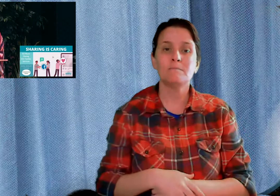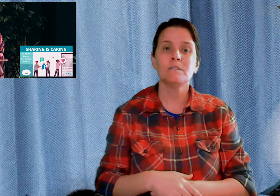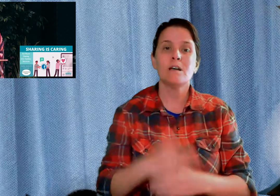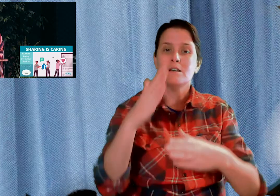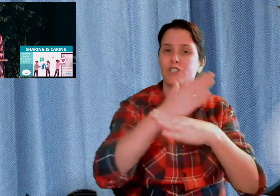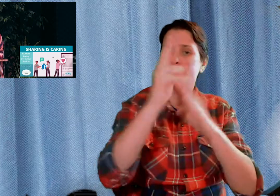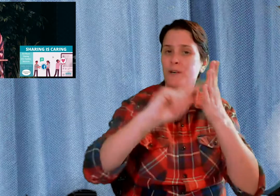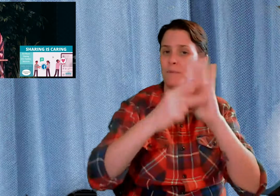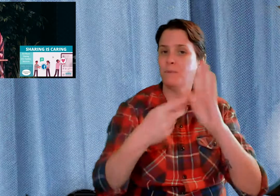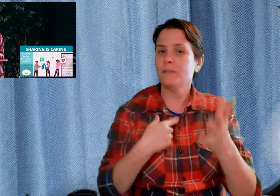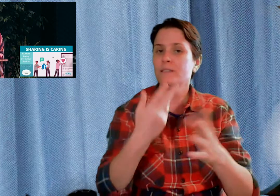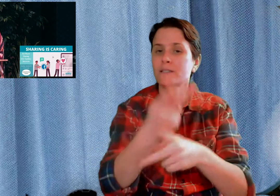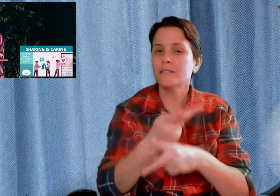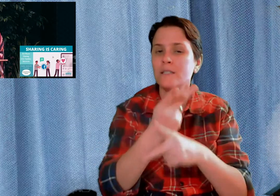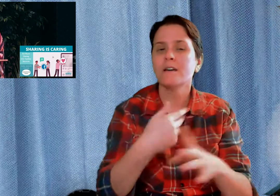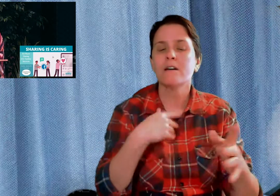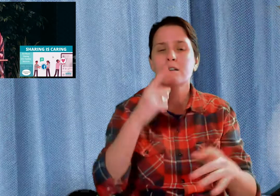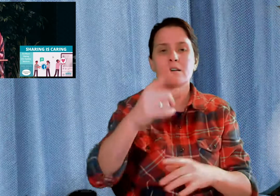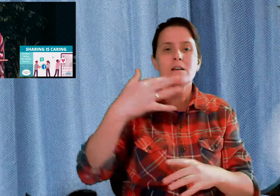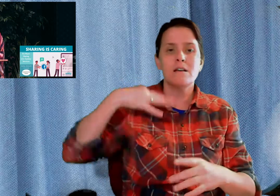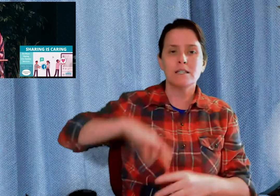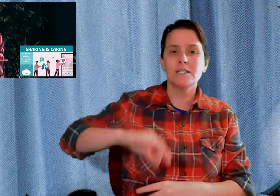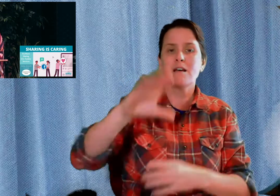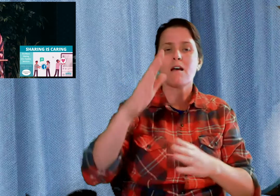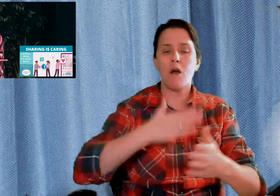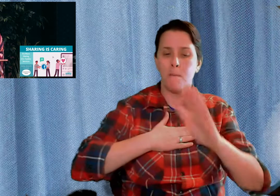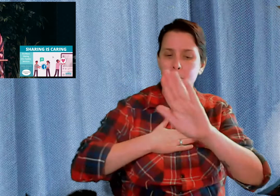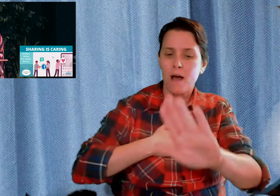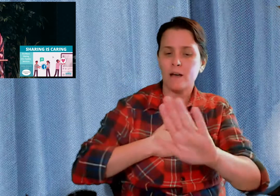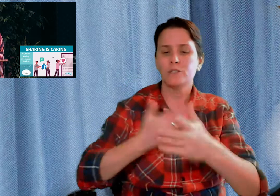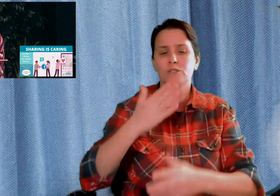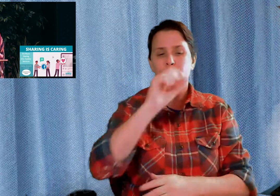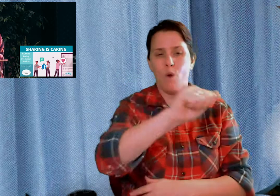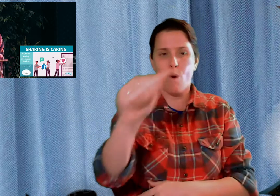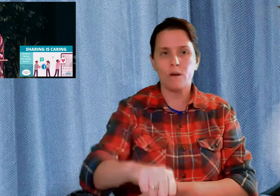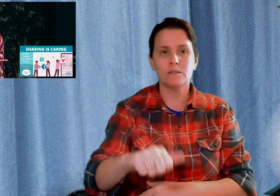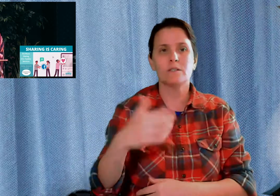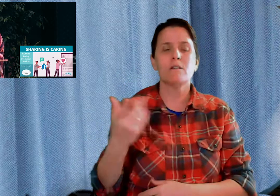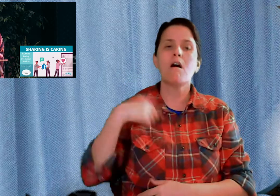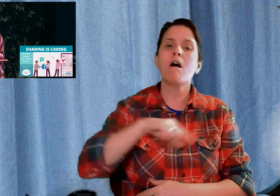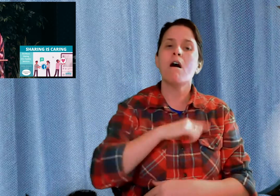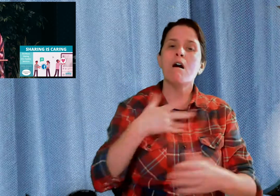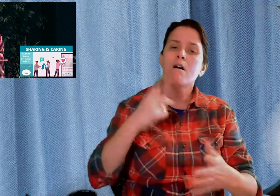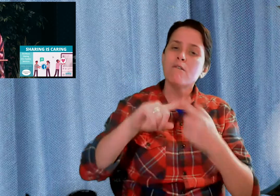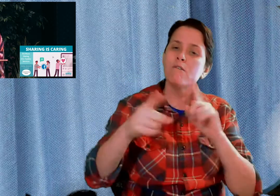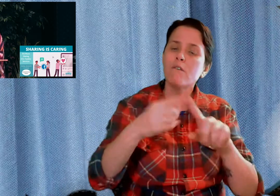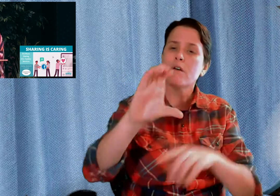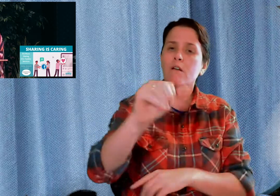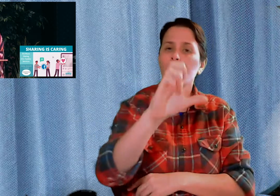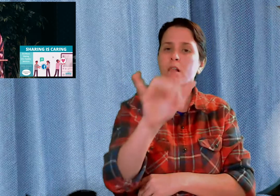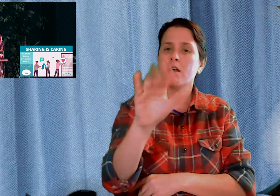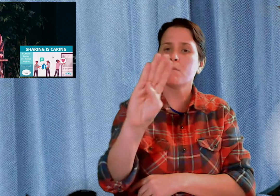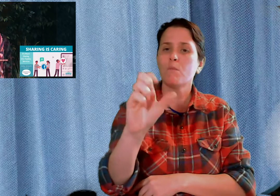Compassion at Austin, a part of the Charter for Compassion. Our dear congregant Clay Boykin introduced us to this organization.